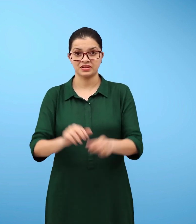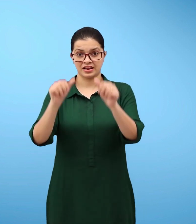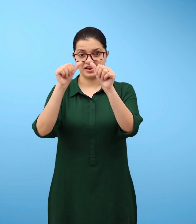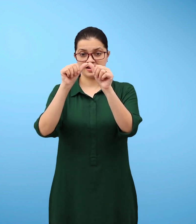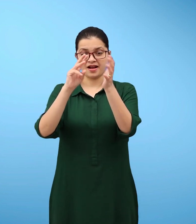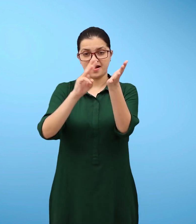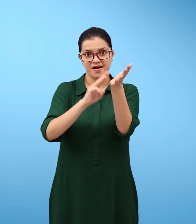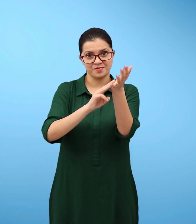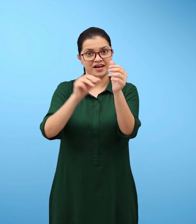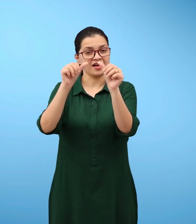Amaravati.